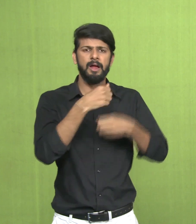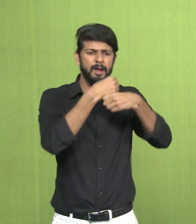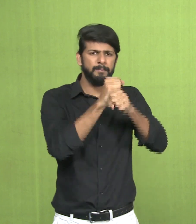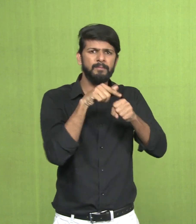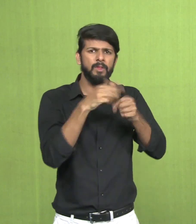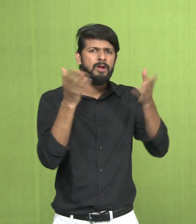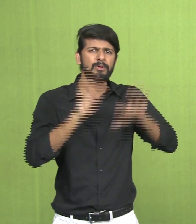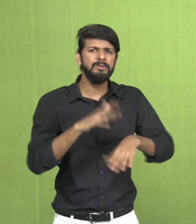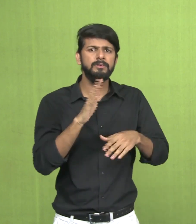Answer number 3.